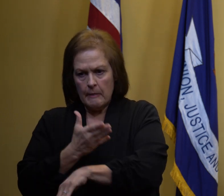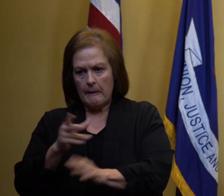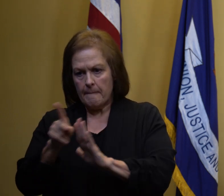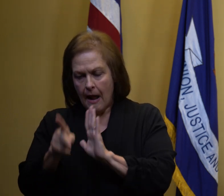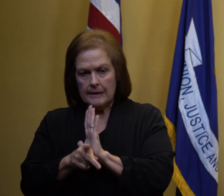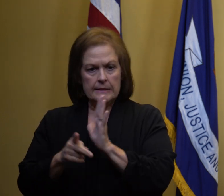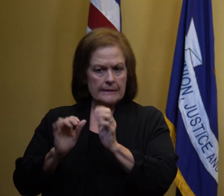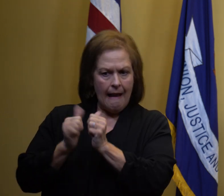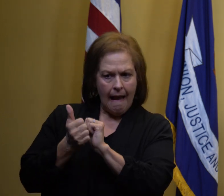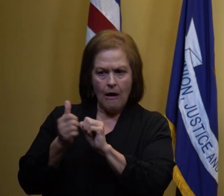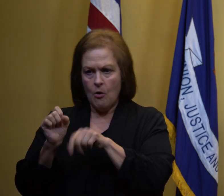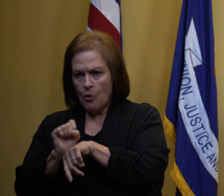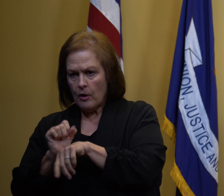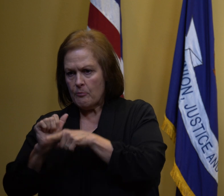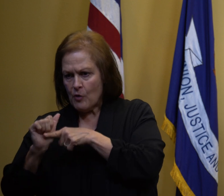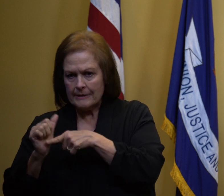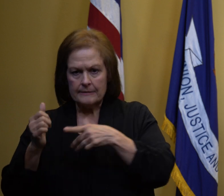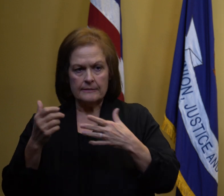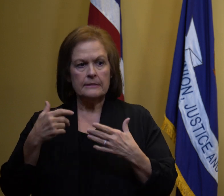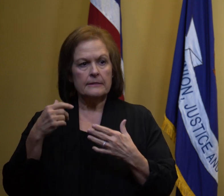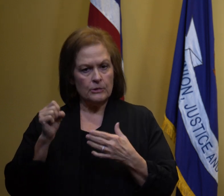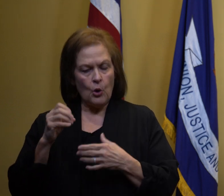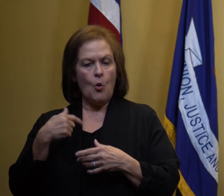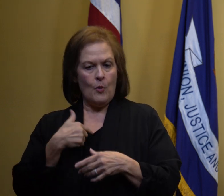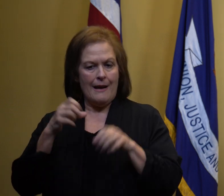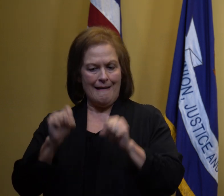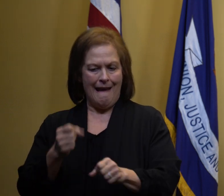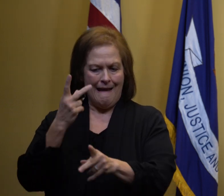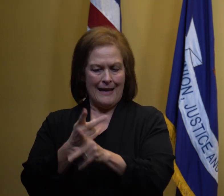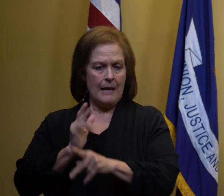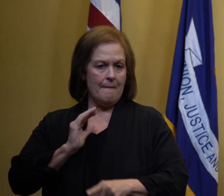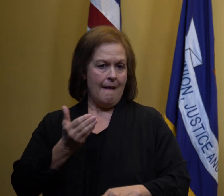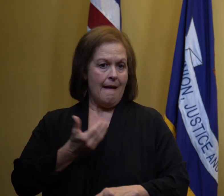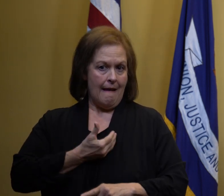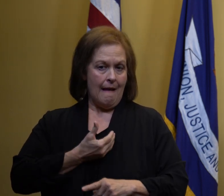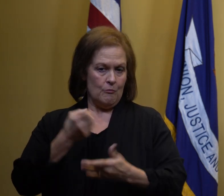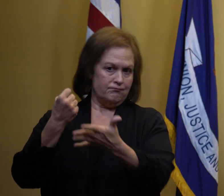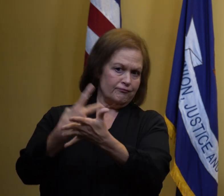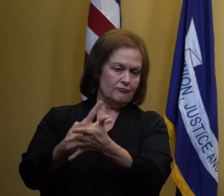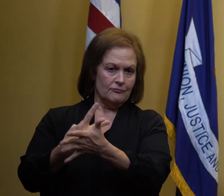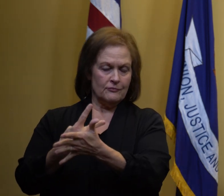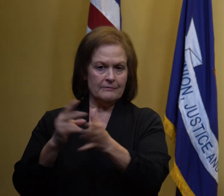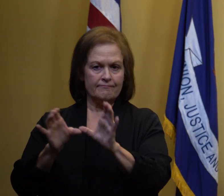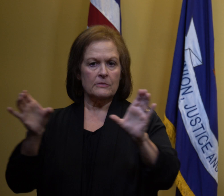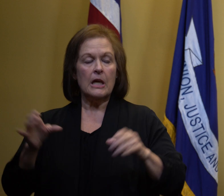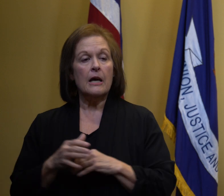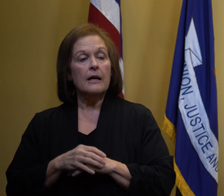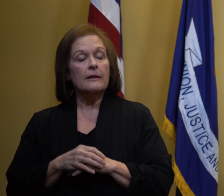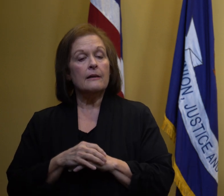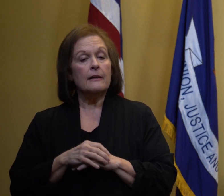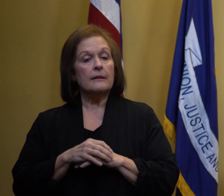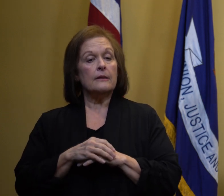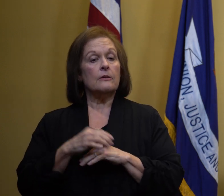to practices to maintain our current accreditations. This also speaks to us working very